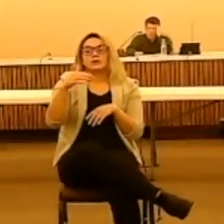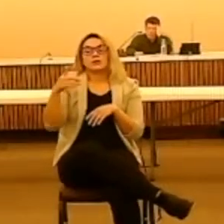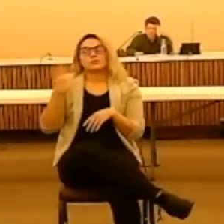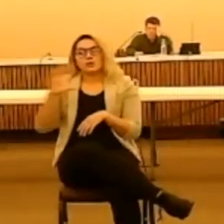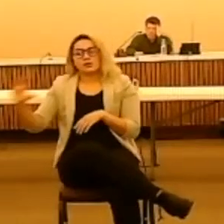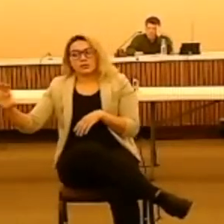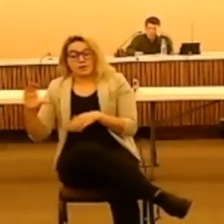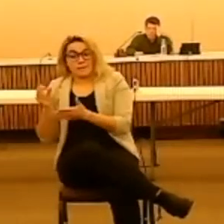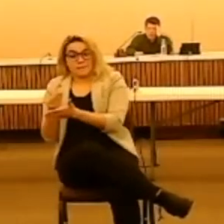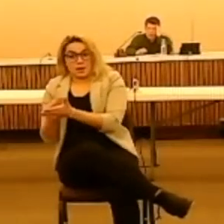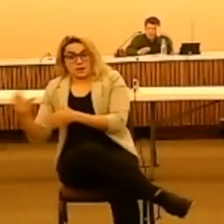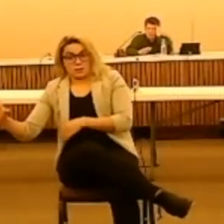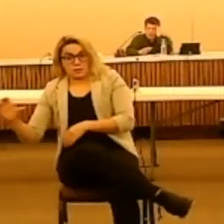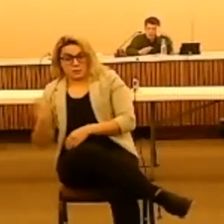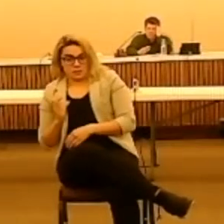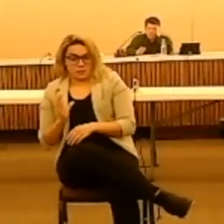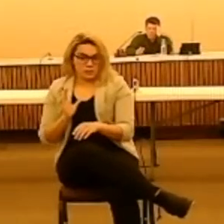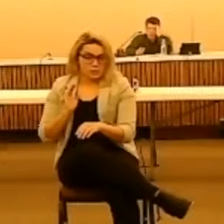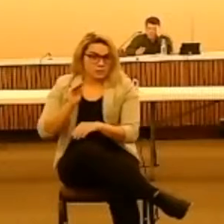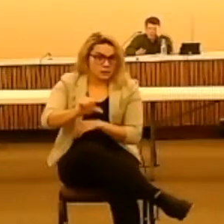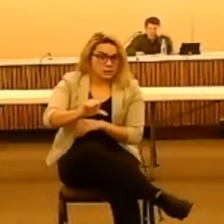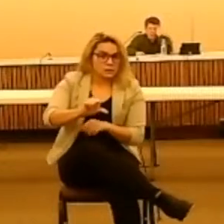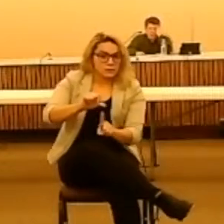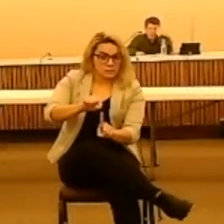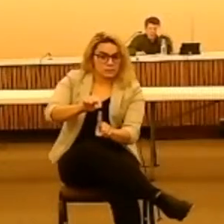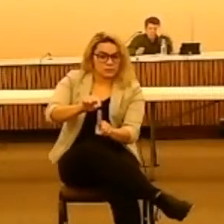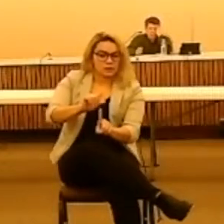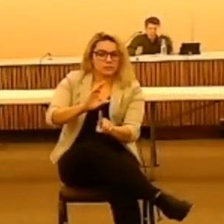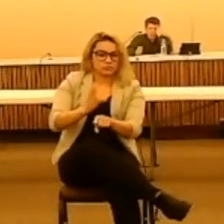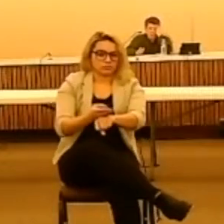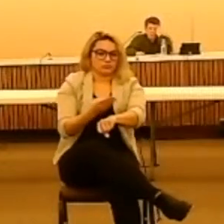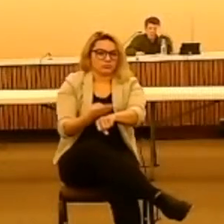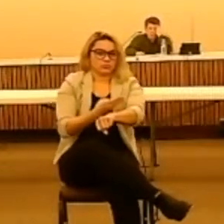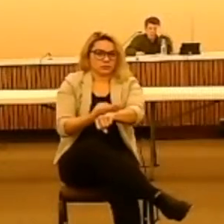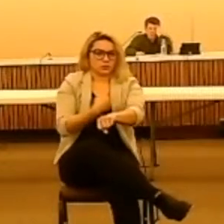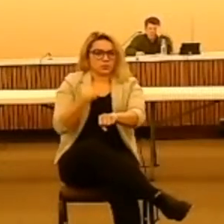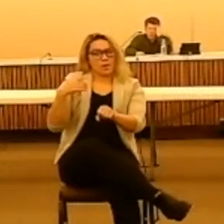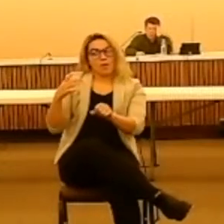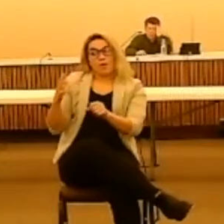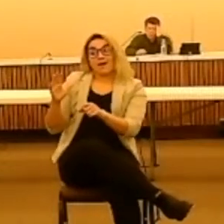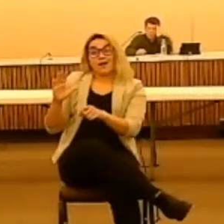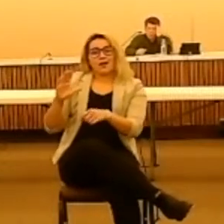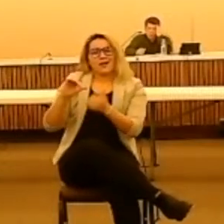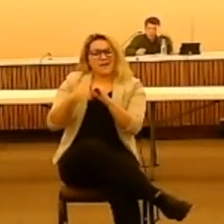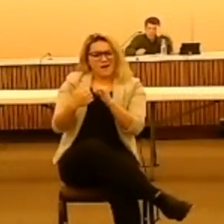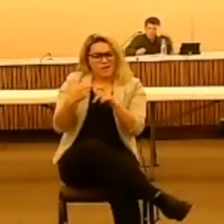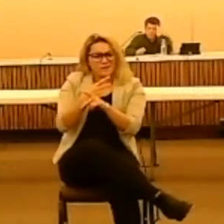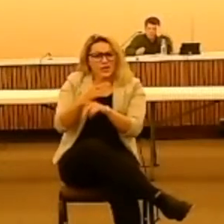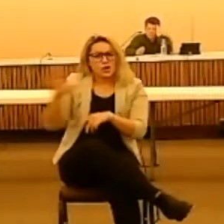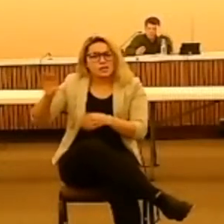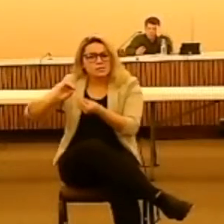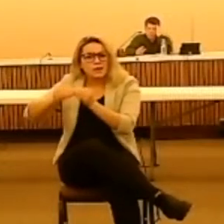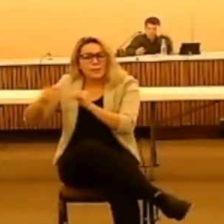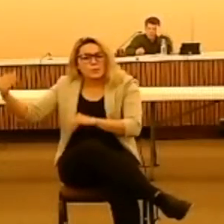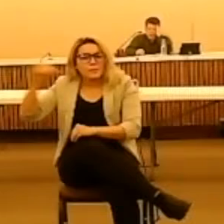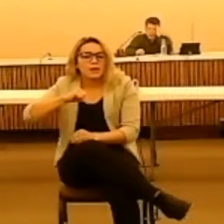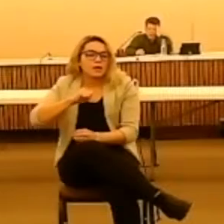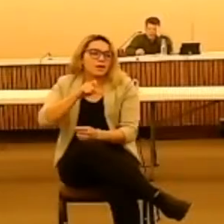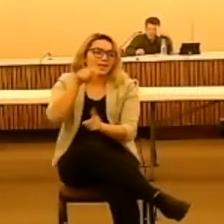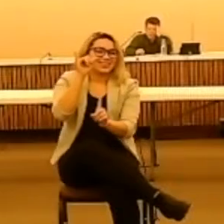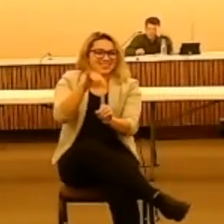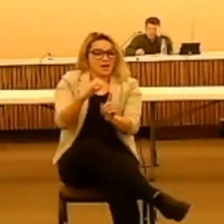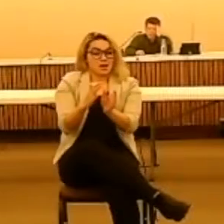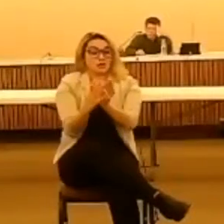figured out how much traffic they were going to add, divided one number by the other, and that's where that 800 came from. So, you know, but